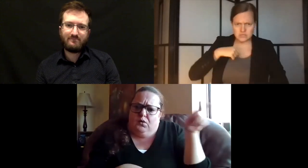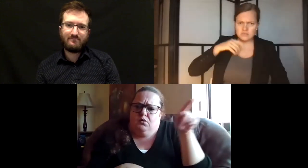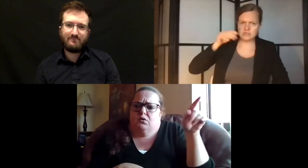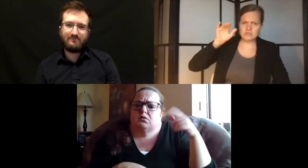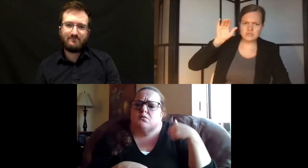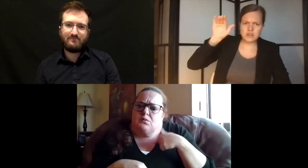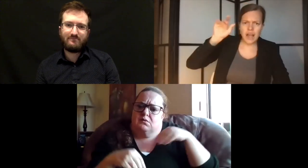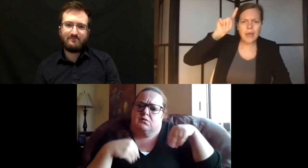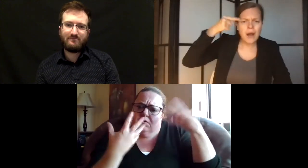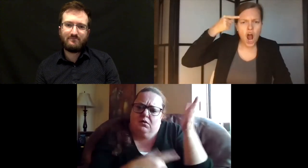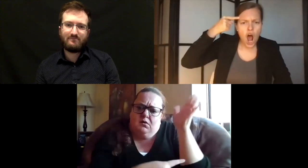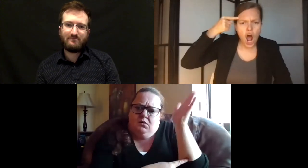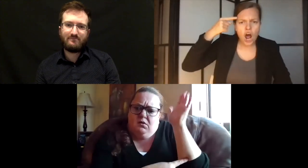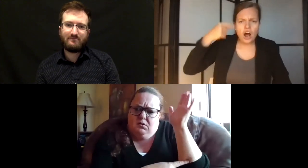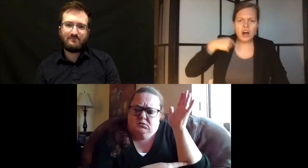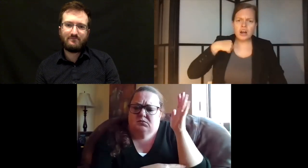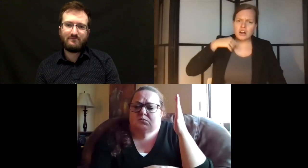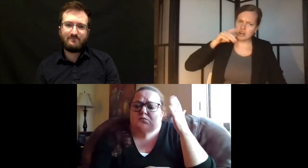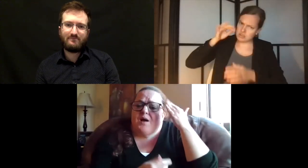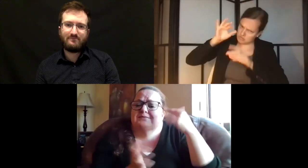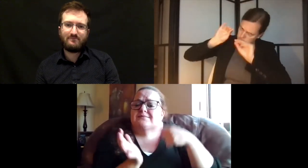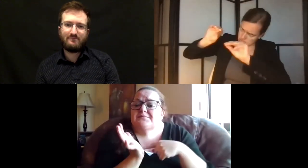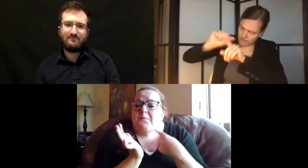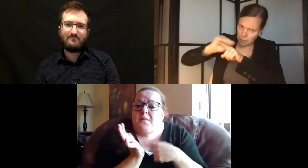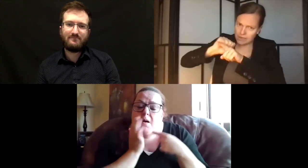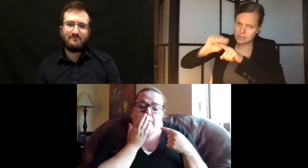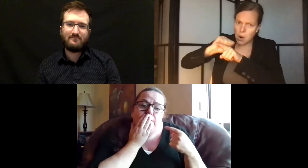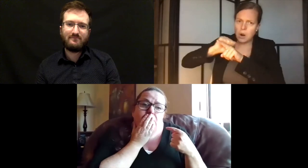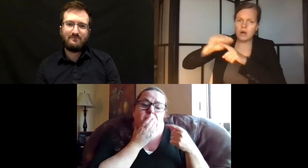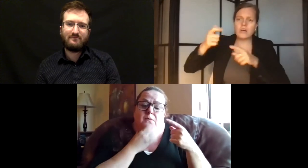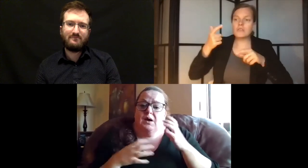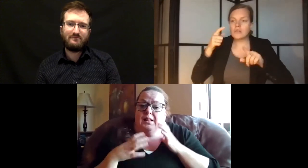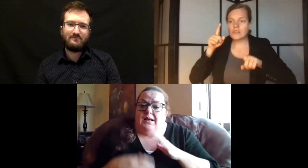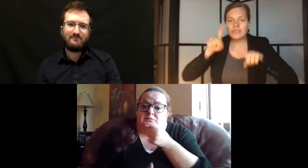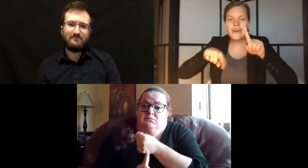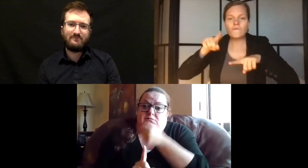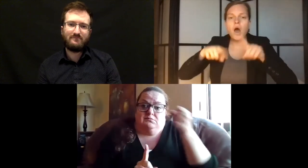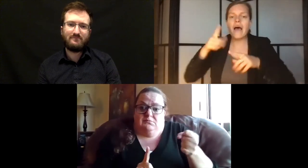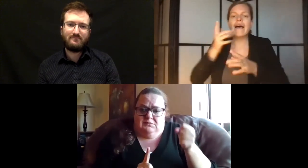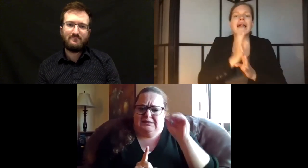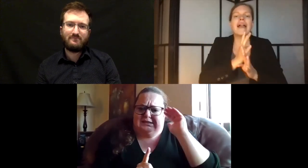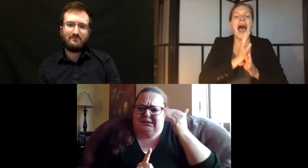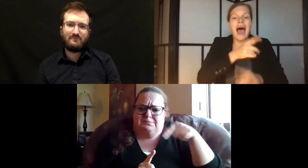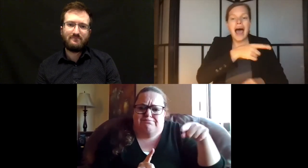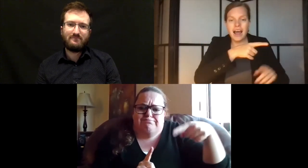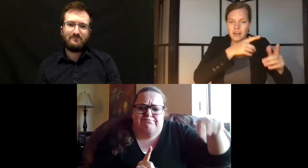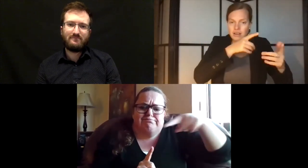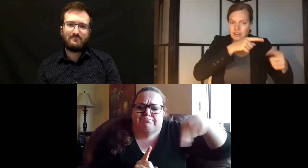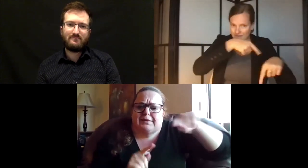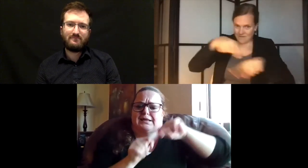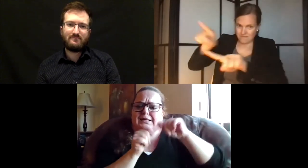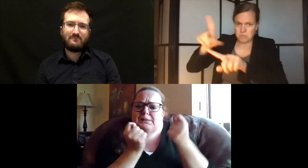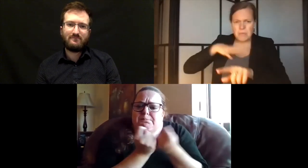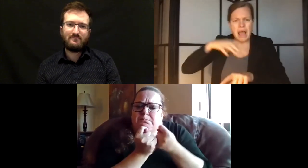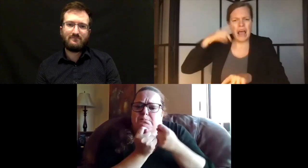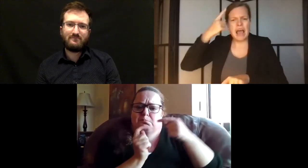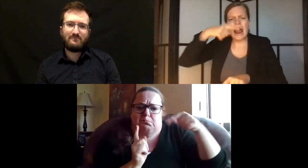We also work with employers, not only job seekers, and we do presentations to them. Often if a client